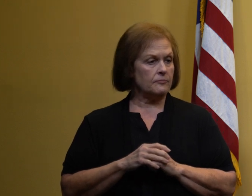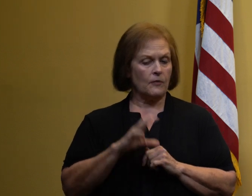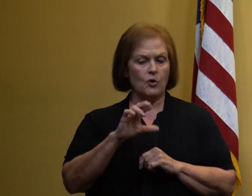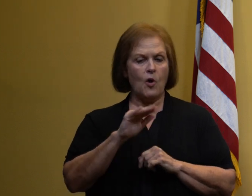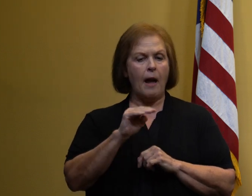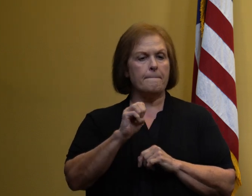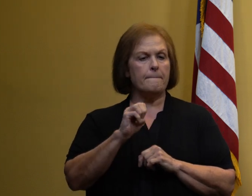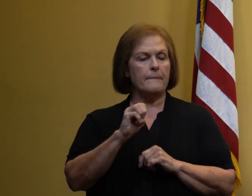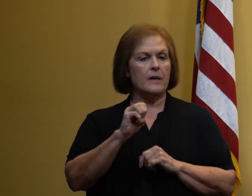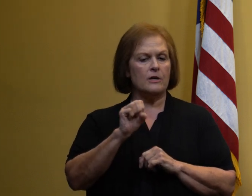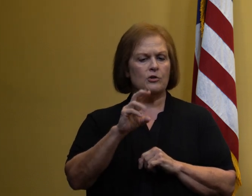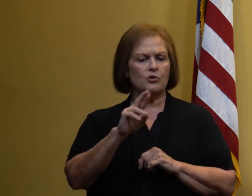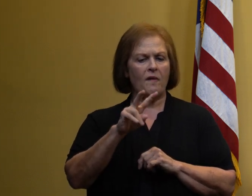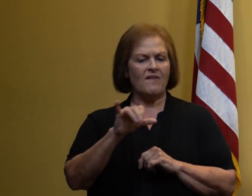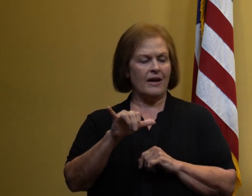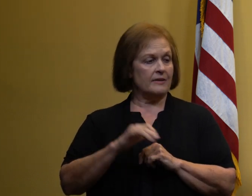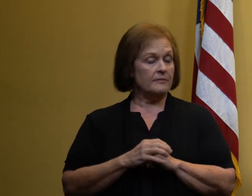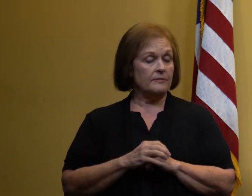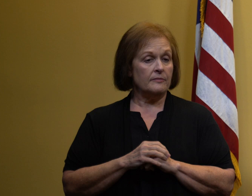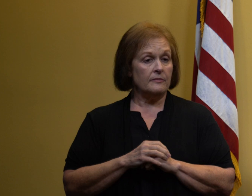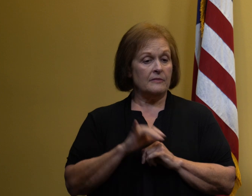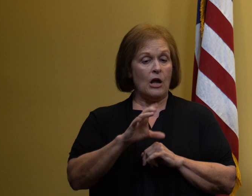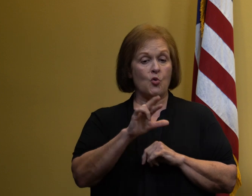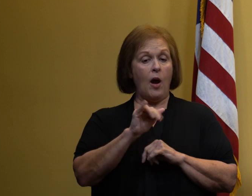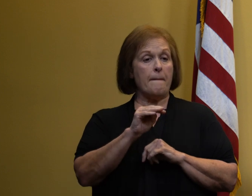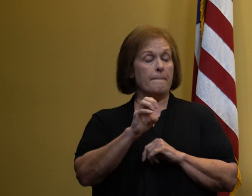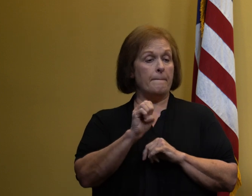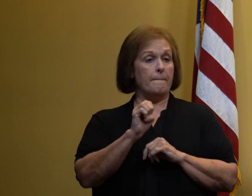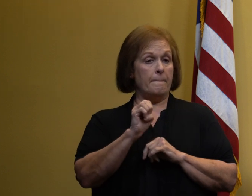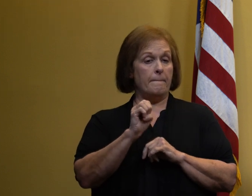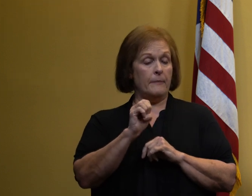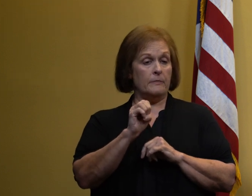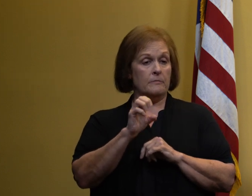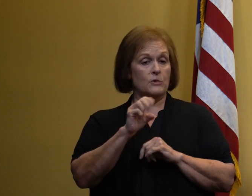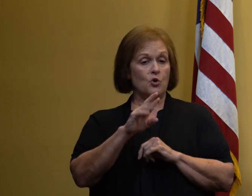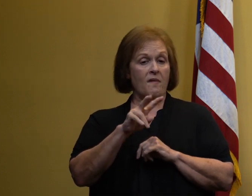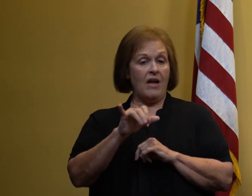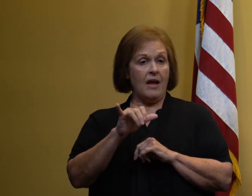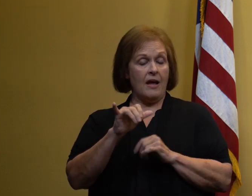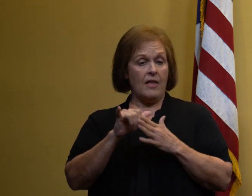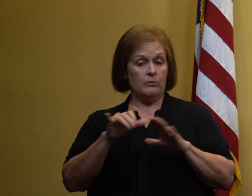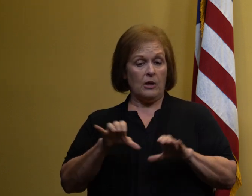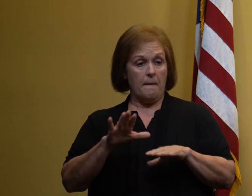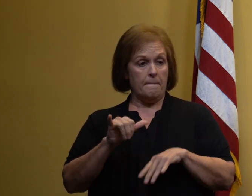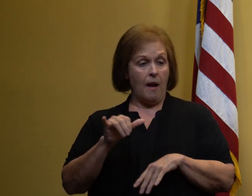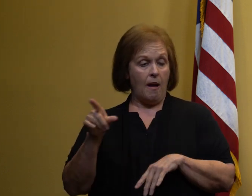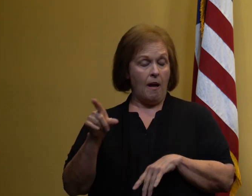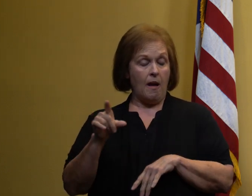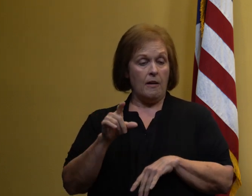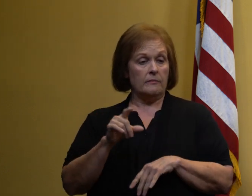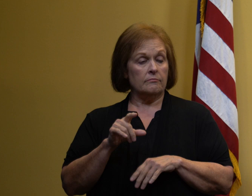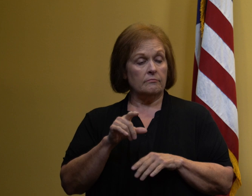Crime survey. Now, there was a crime survey issued by the New Orleans Crime